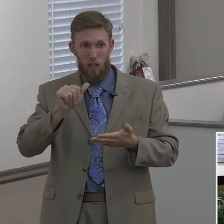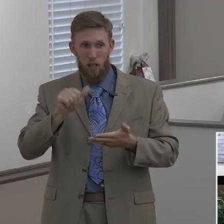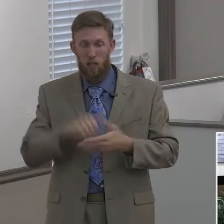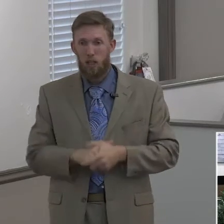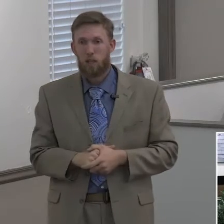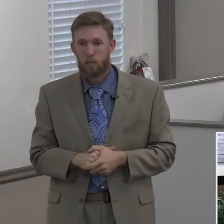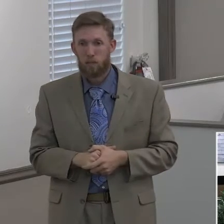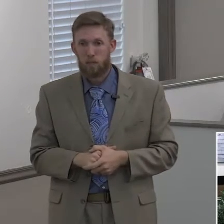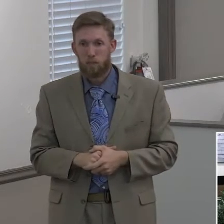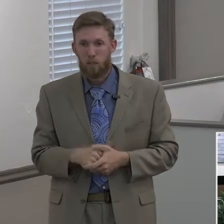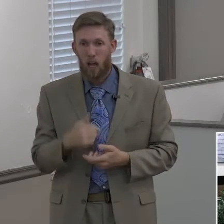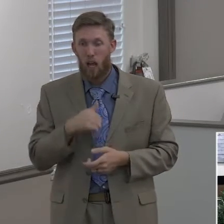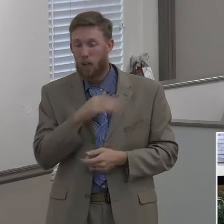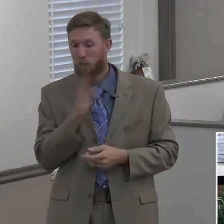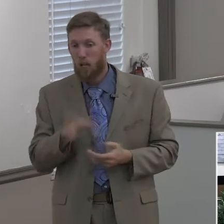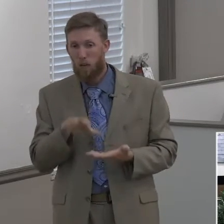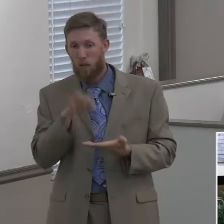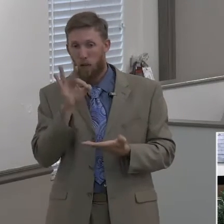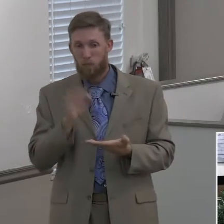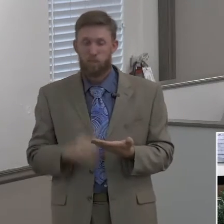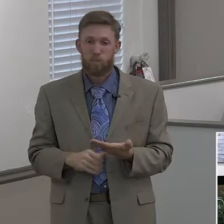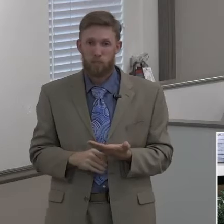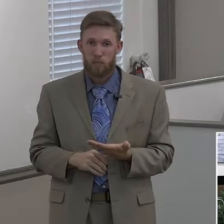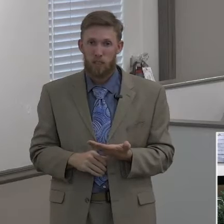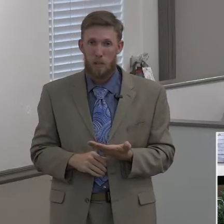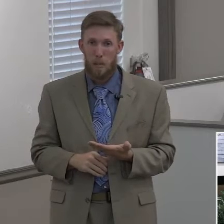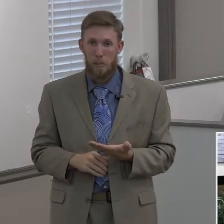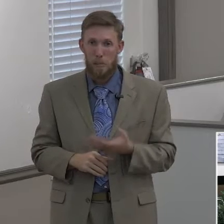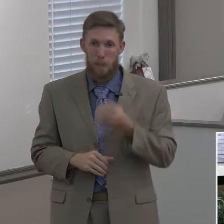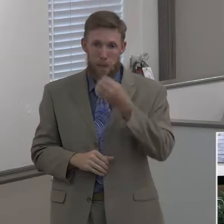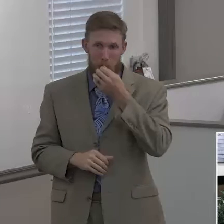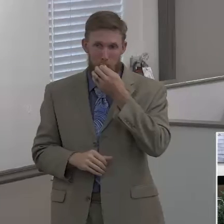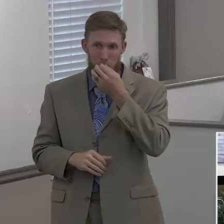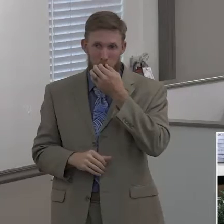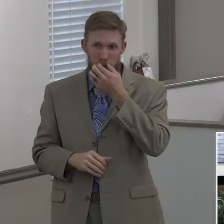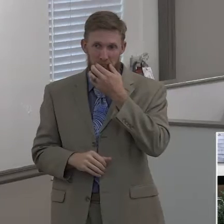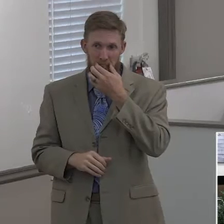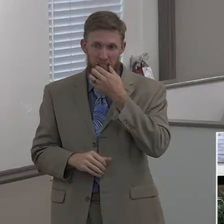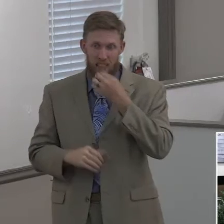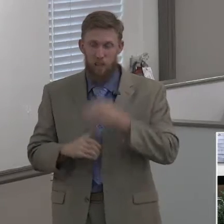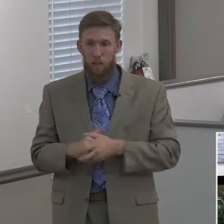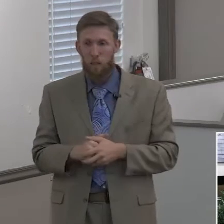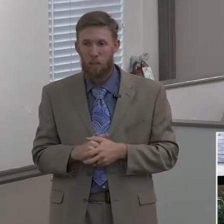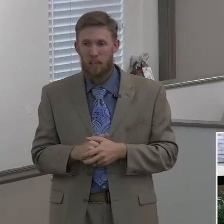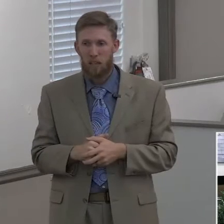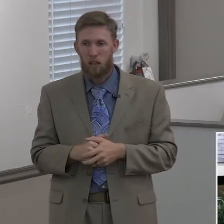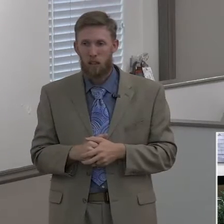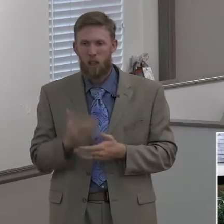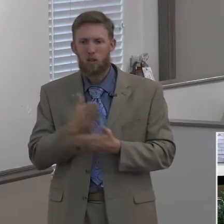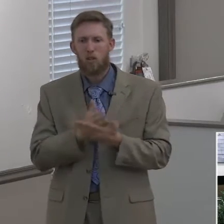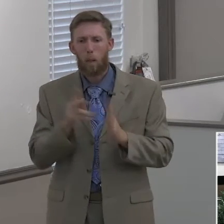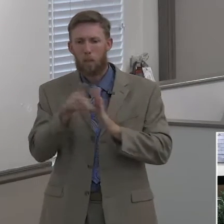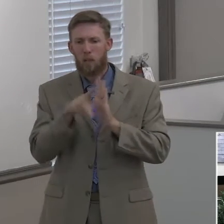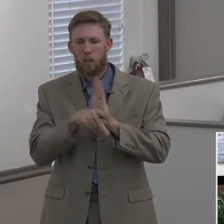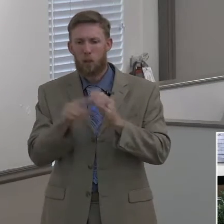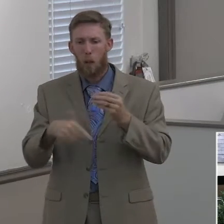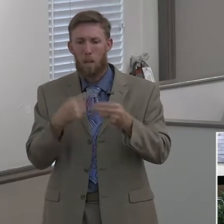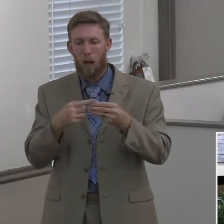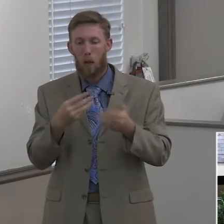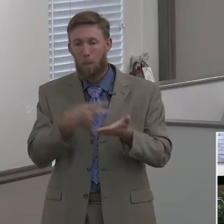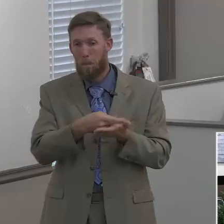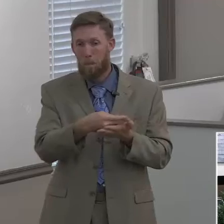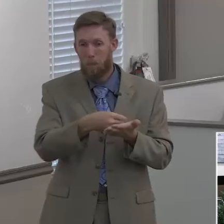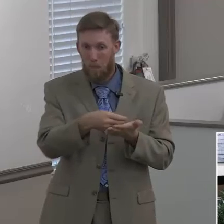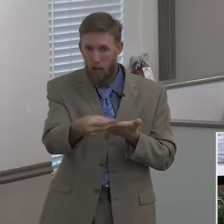Right? I have not found that there. Now, there are some principles about buying and those kinds of